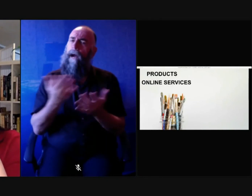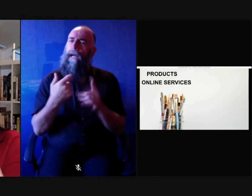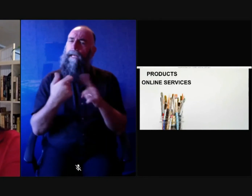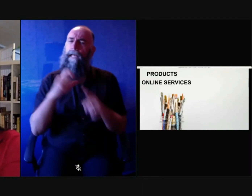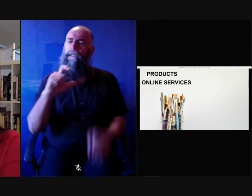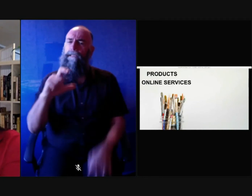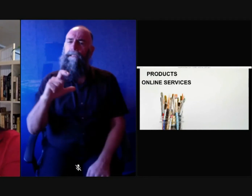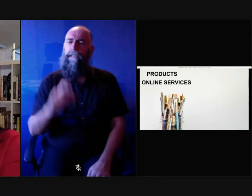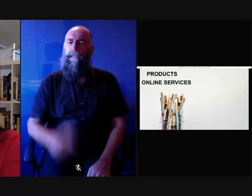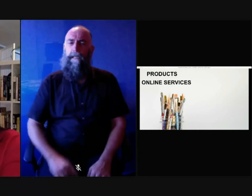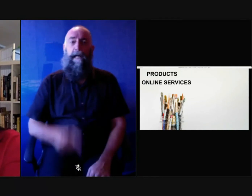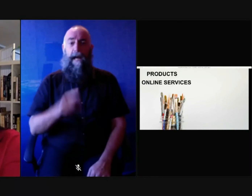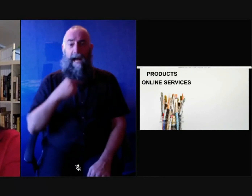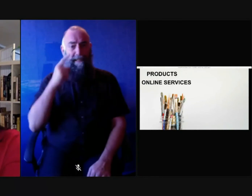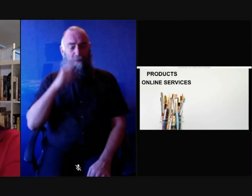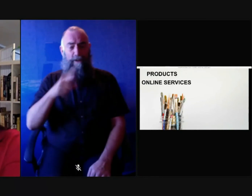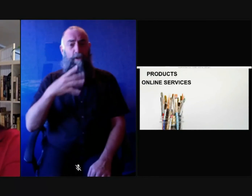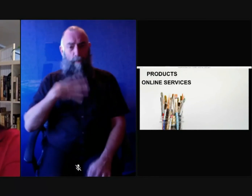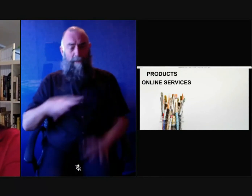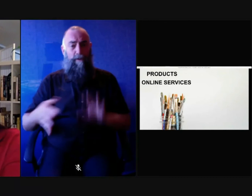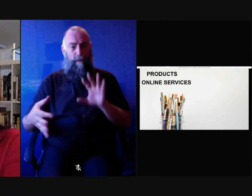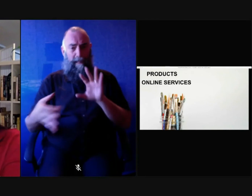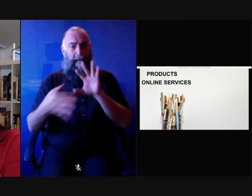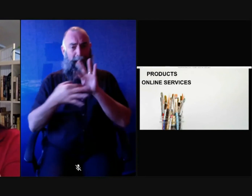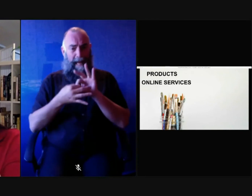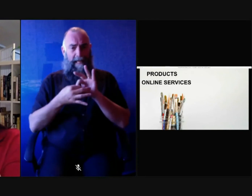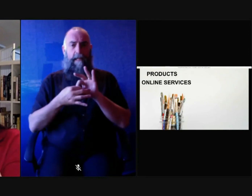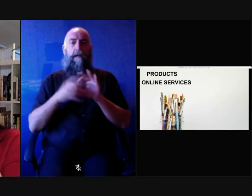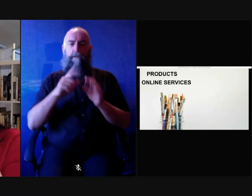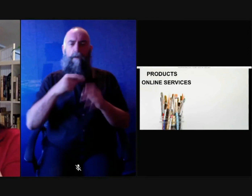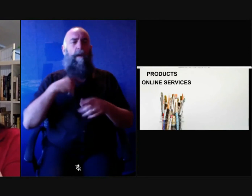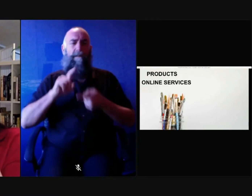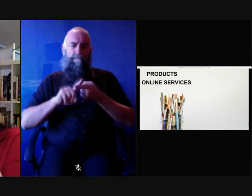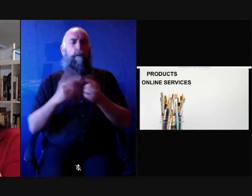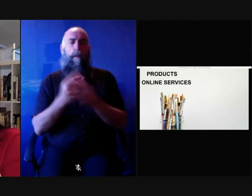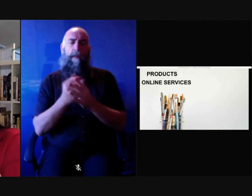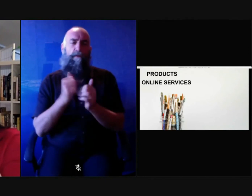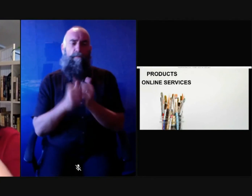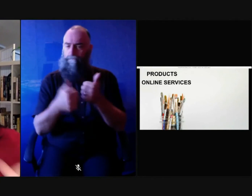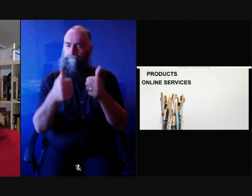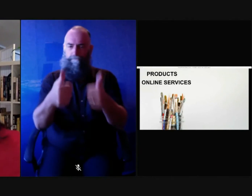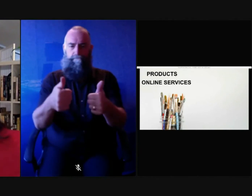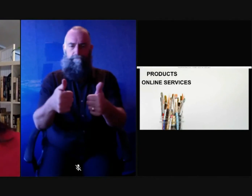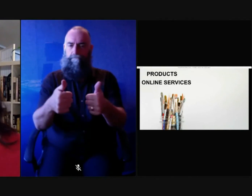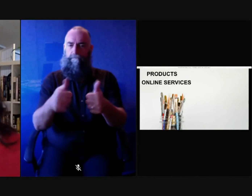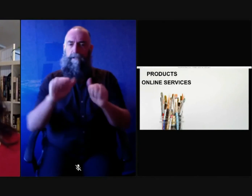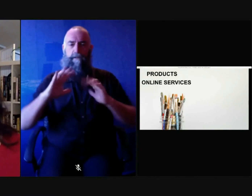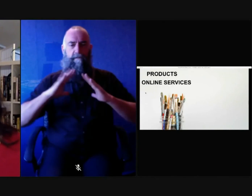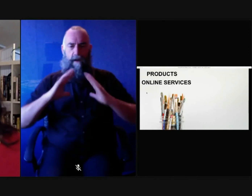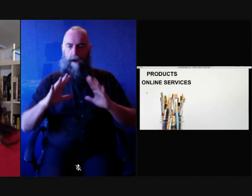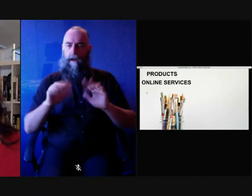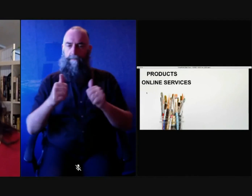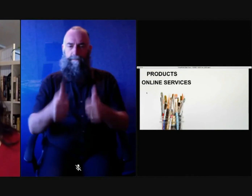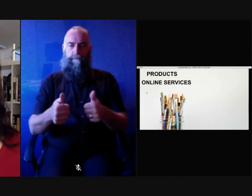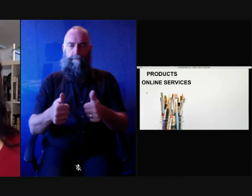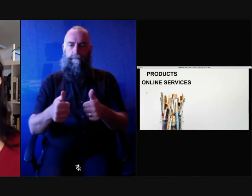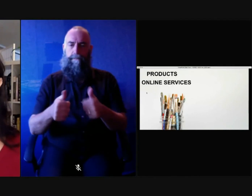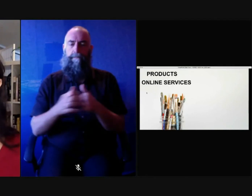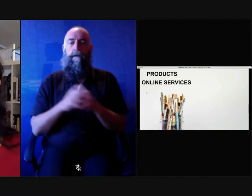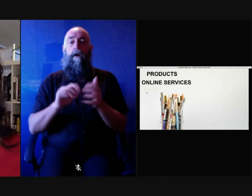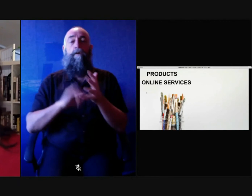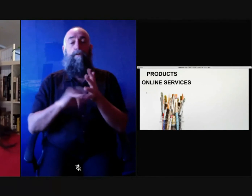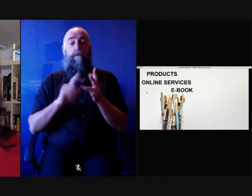Okay, she's connecting. I can see her there. So we'll just keep going with Sean for the moment, if that's okay, while we wait for Carolyn. The next